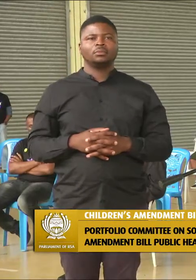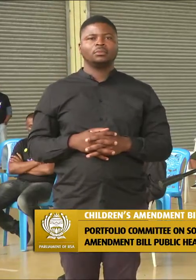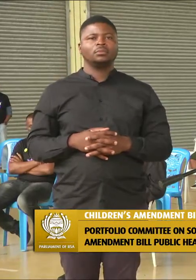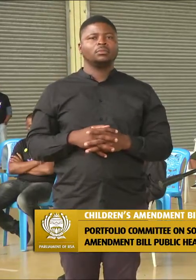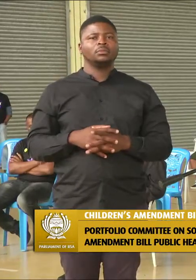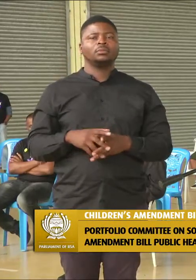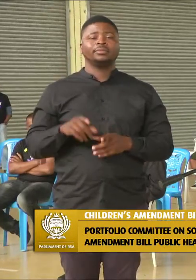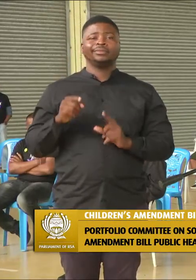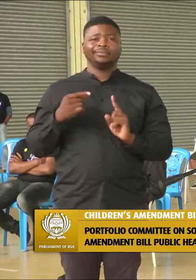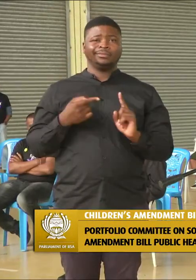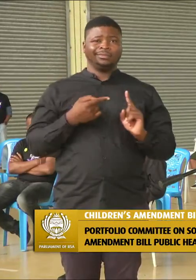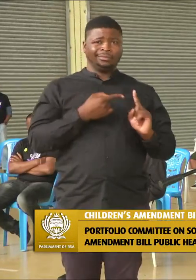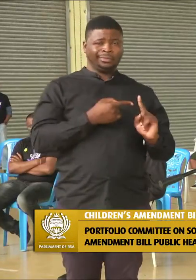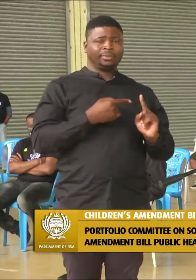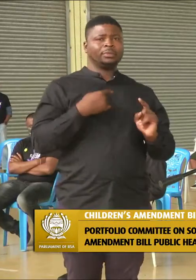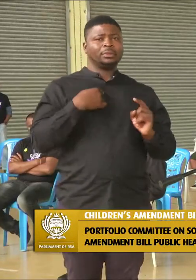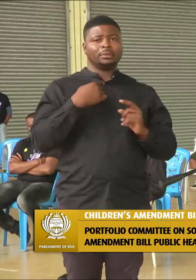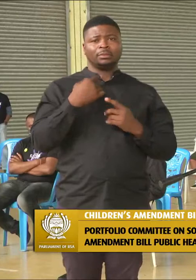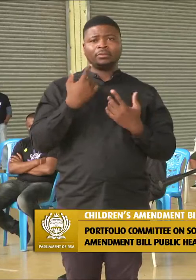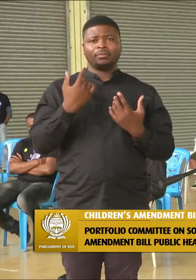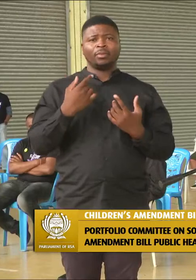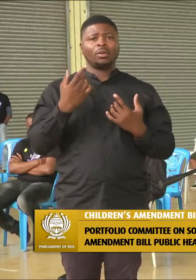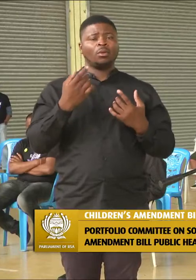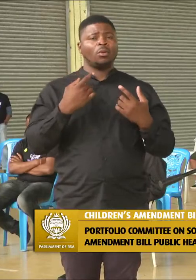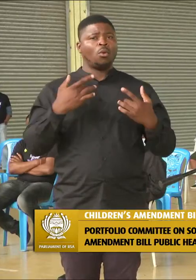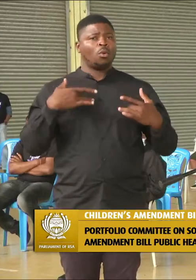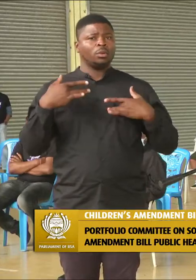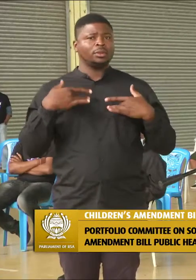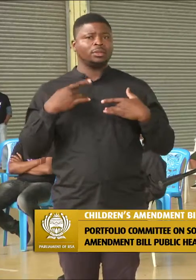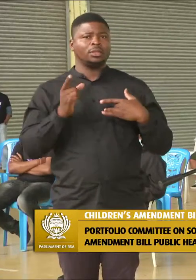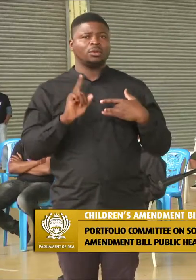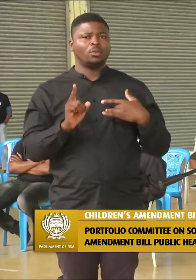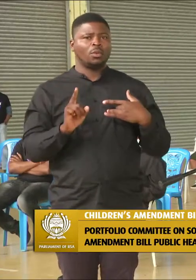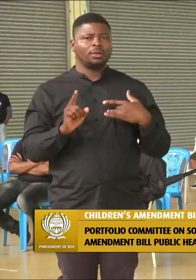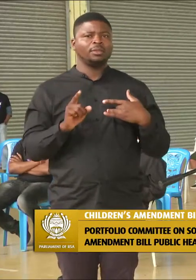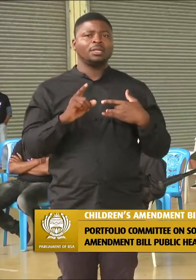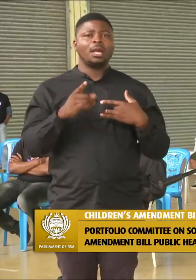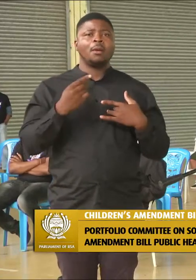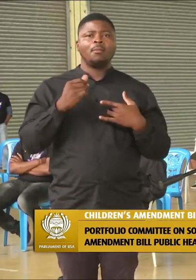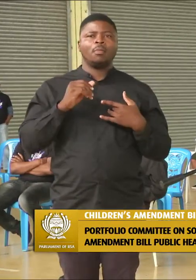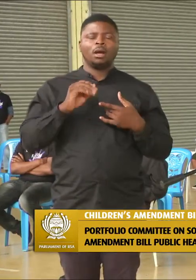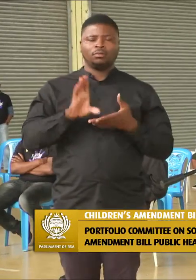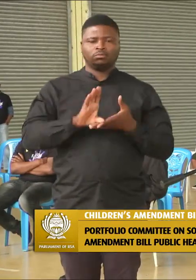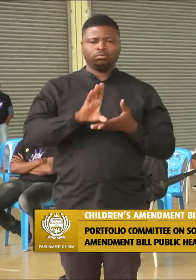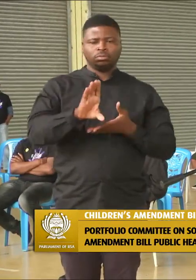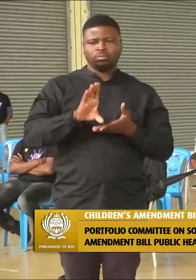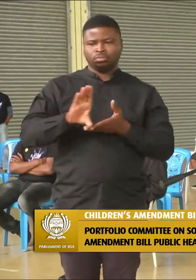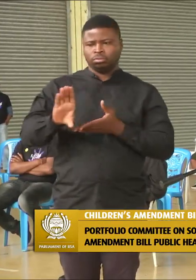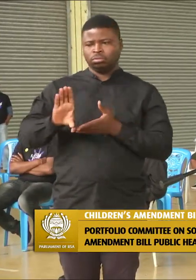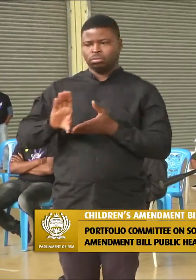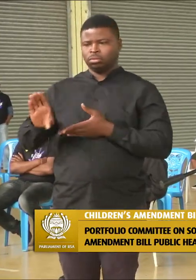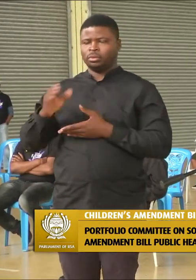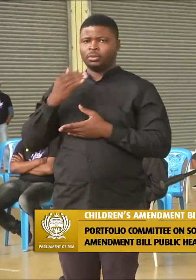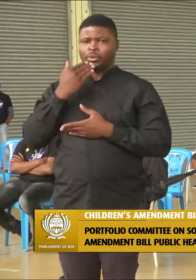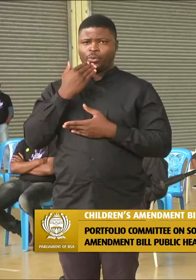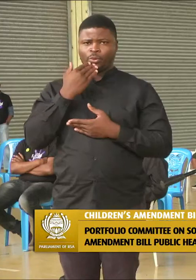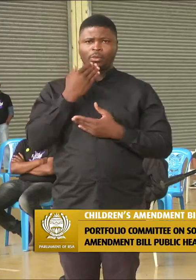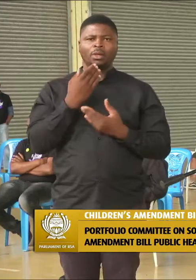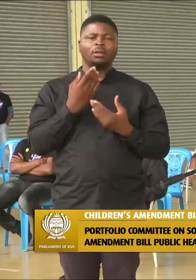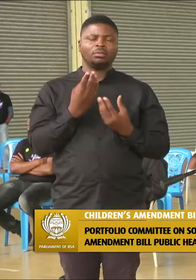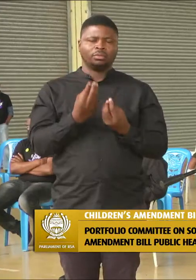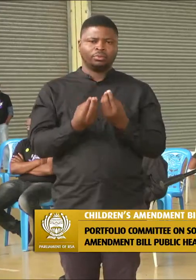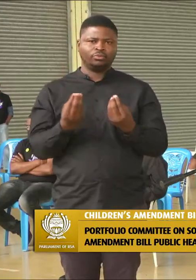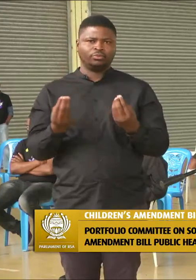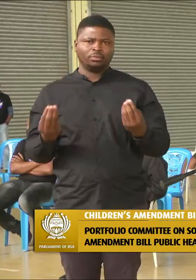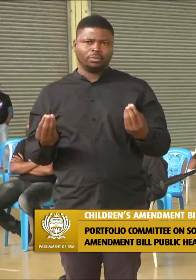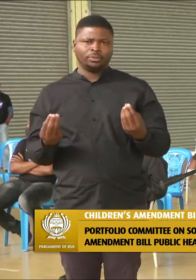uThobile enye into akhale ngayo ukhale nge-funding of the organization that work with children. Her concern was about